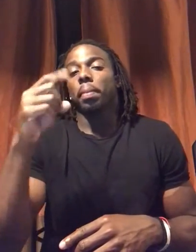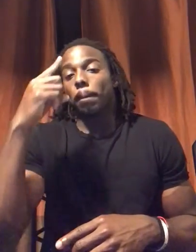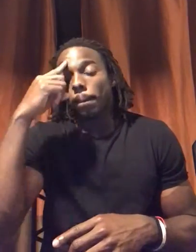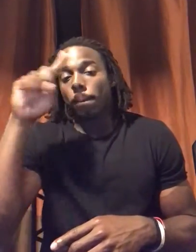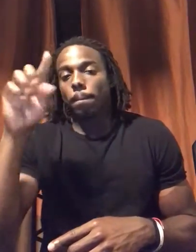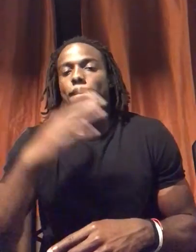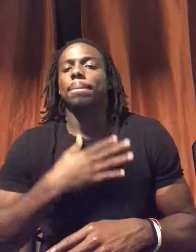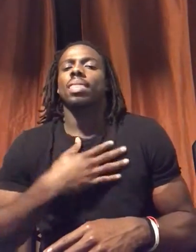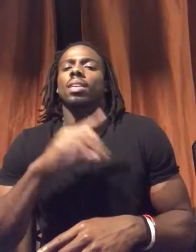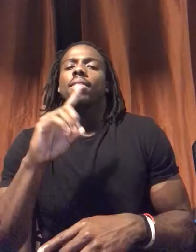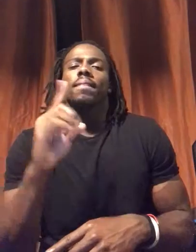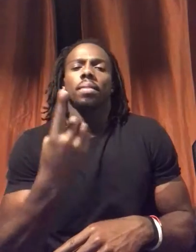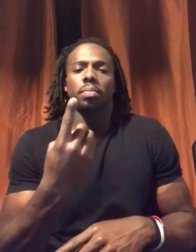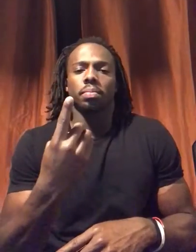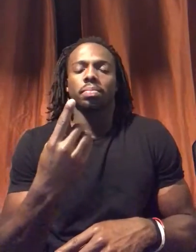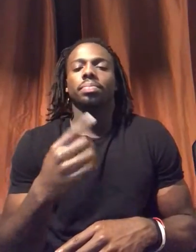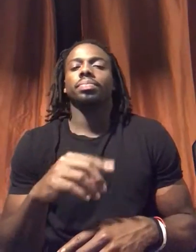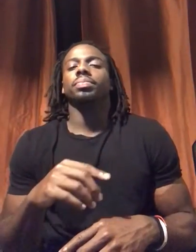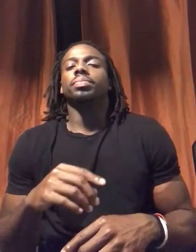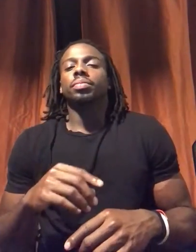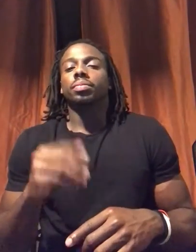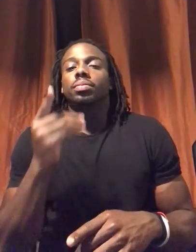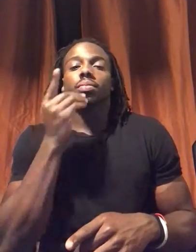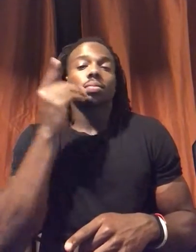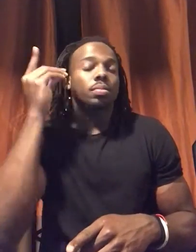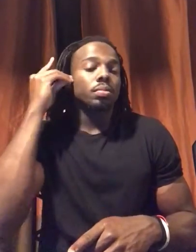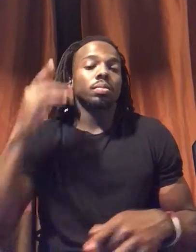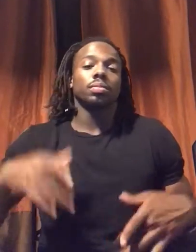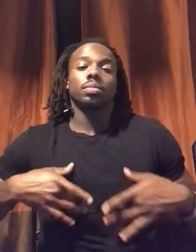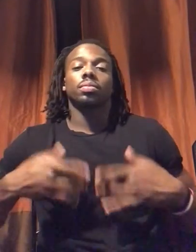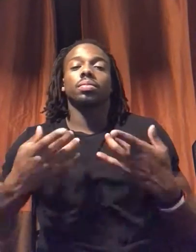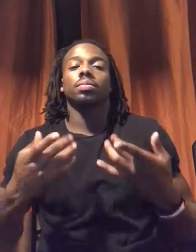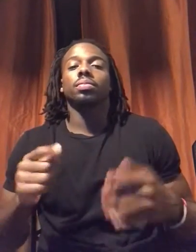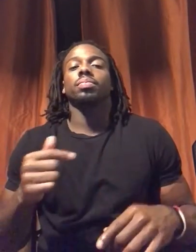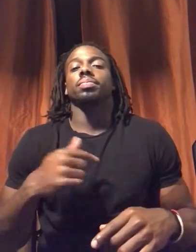There's like 9 people, I think. Hey, there's a full shit over here I'm gonna take too.